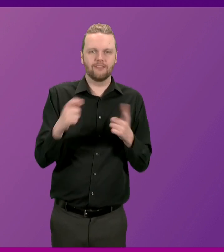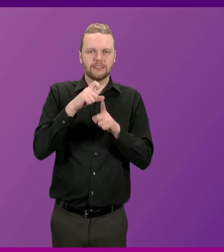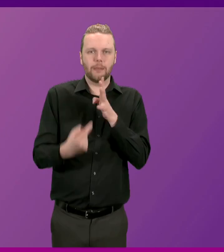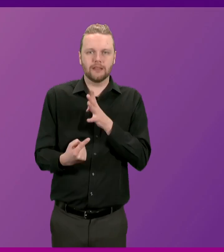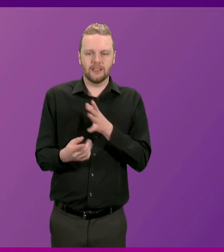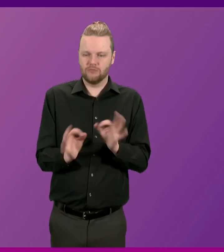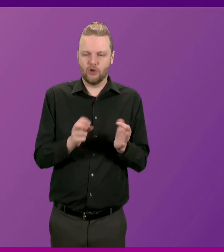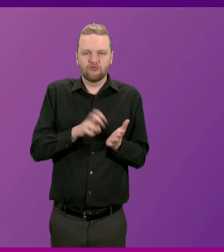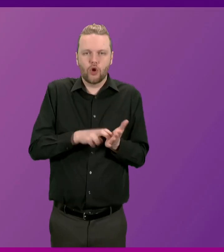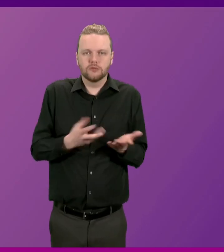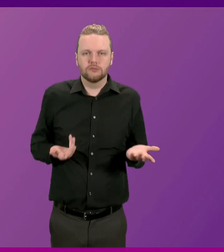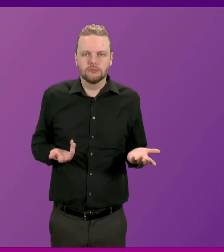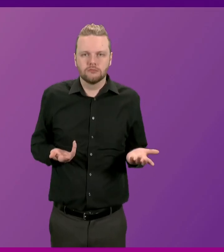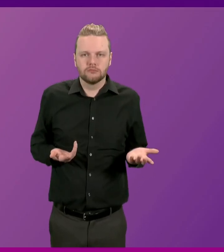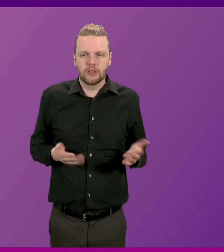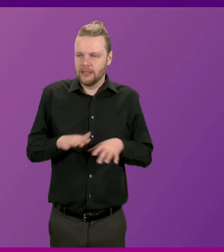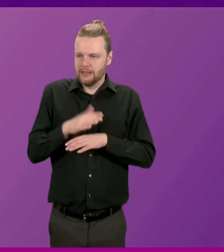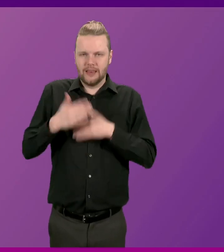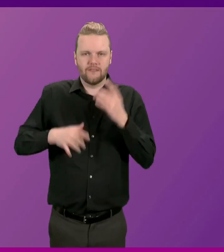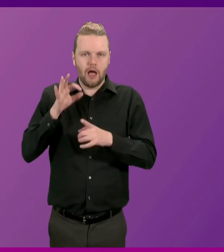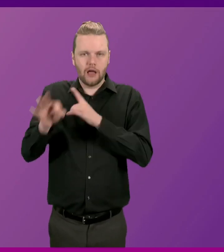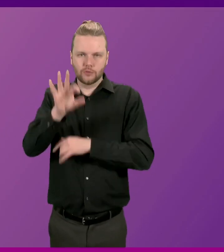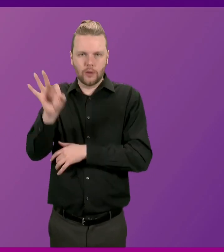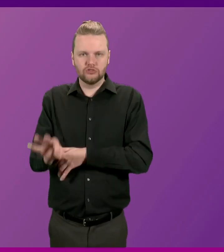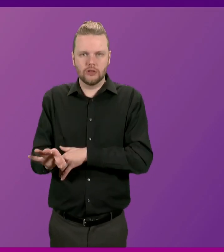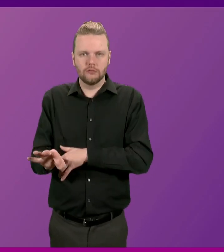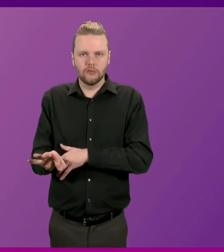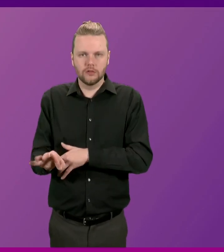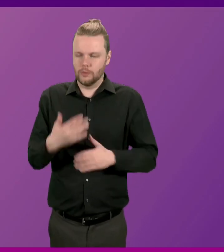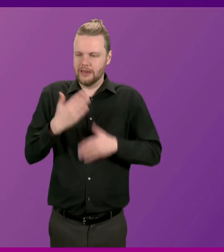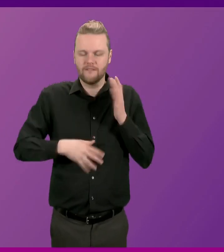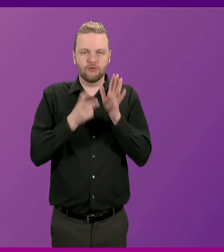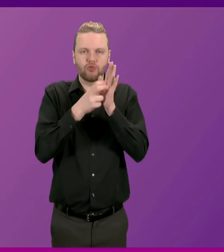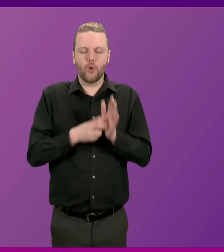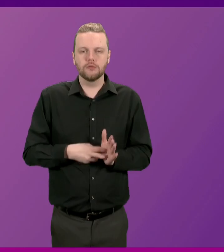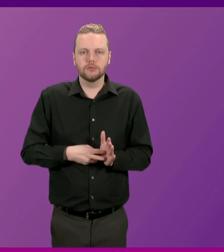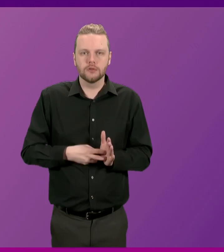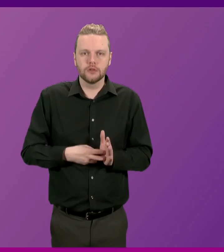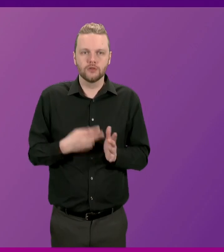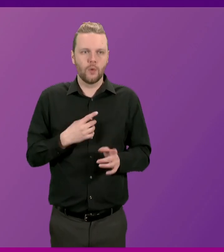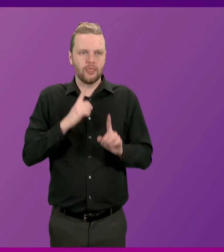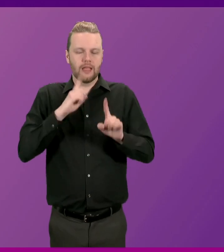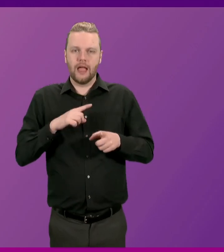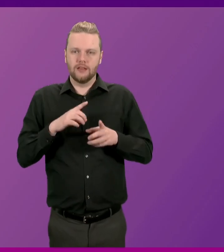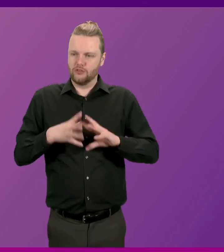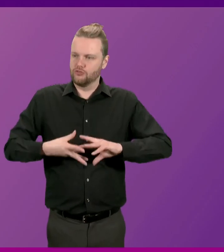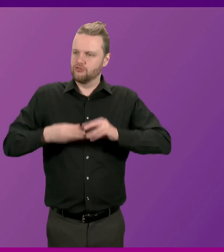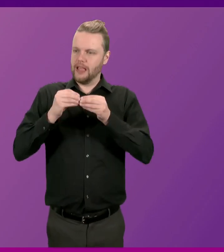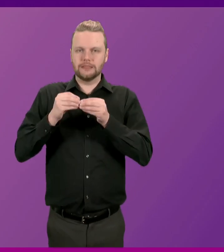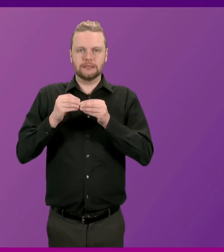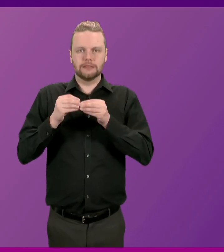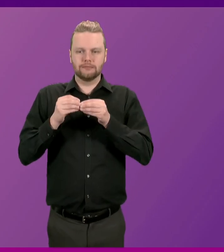disability. That's not one of the questions that get asked, and it's not been recorded, so they can't obviously produce that data.